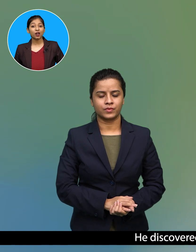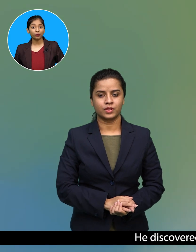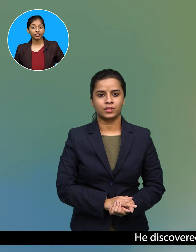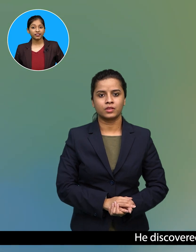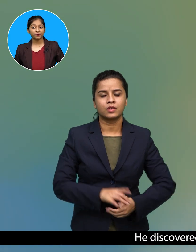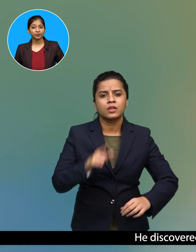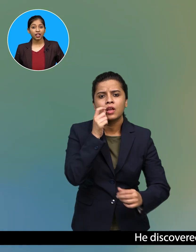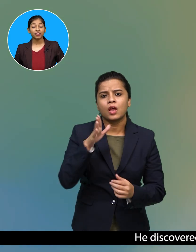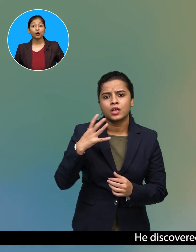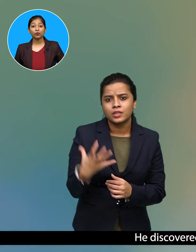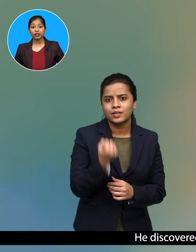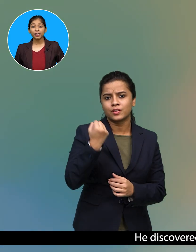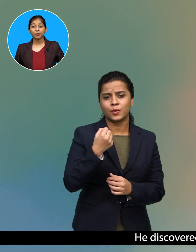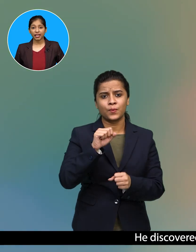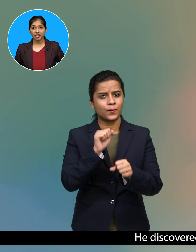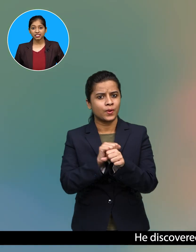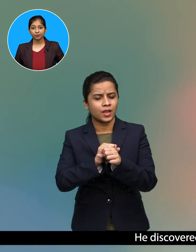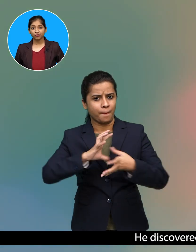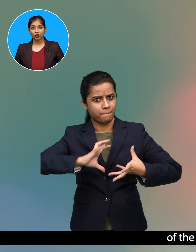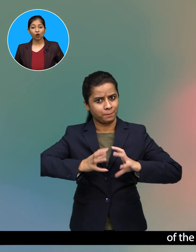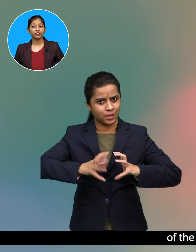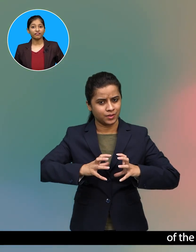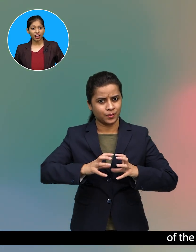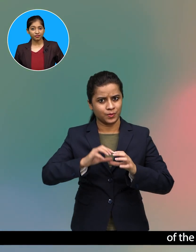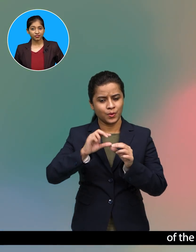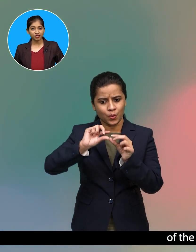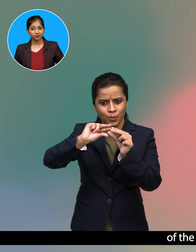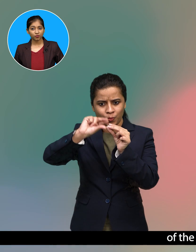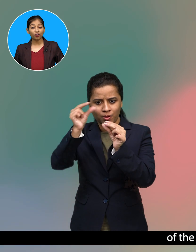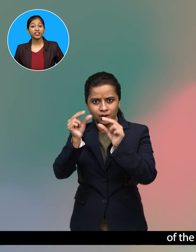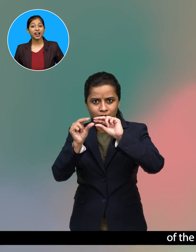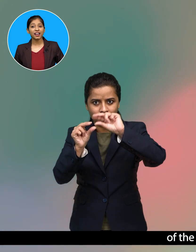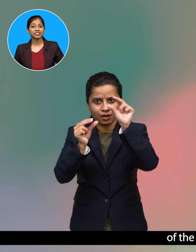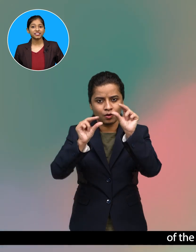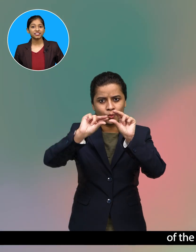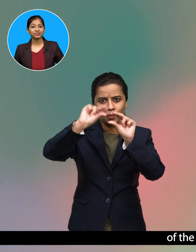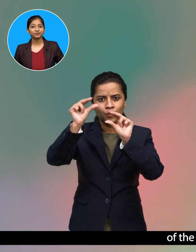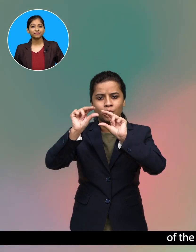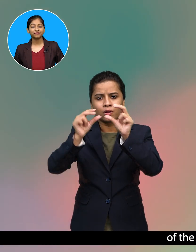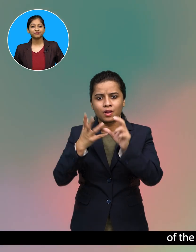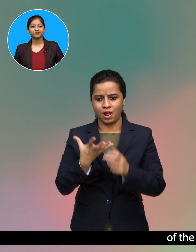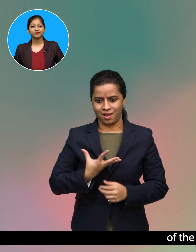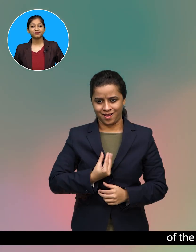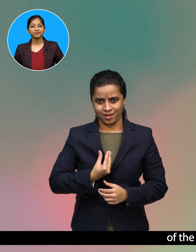He discovered the working mechanism of the valves of the heart.